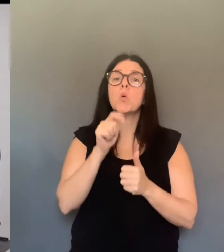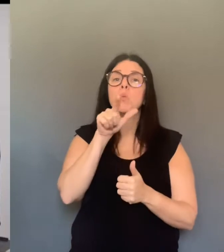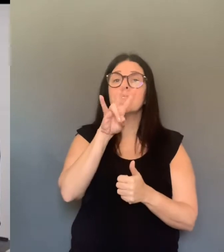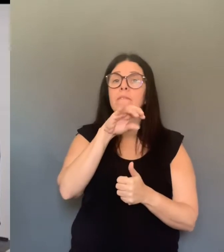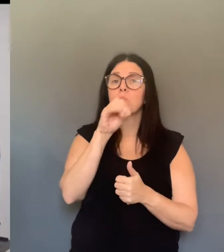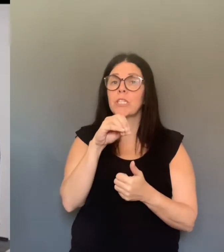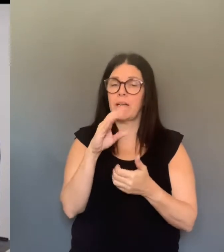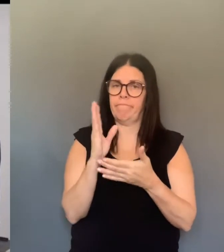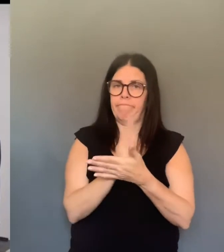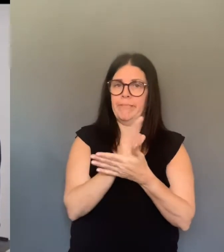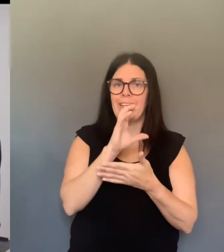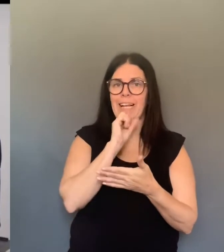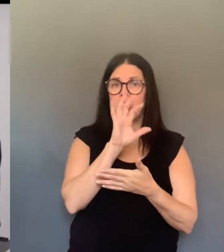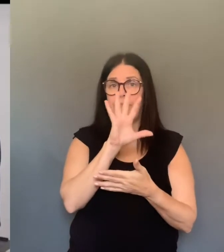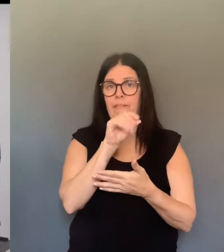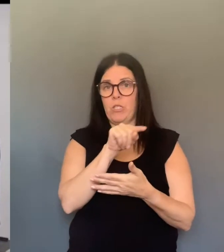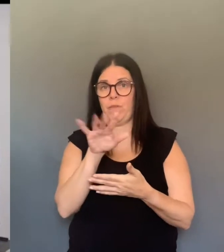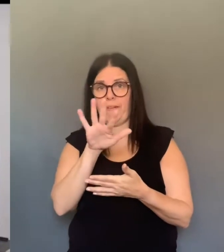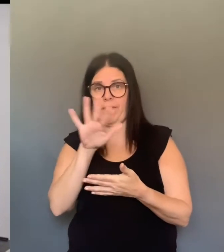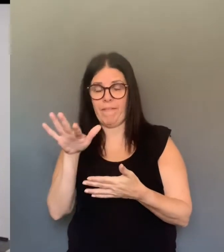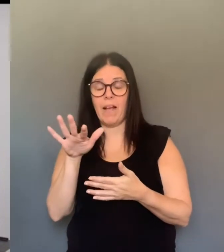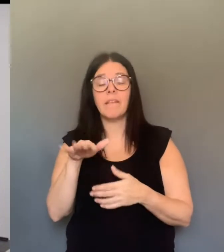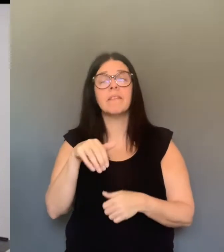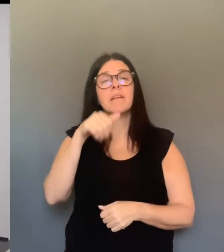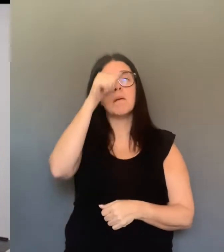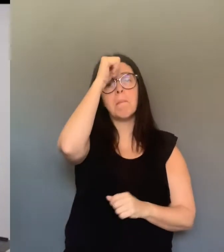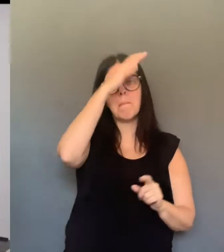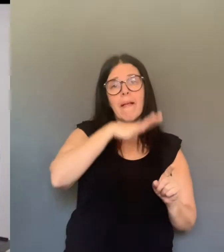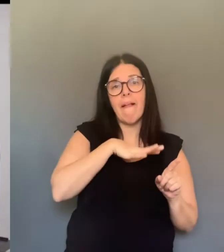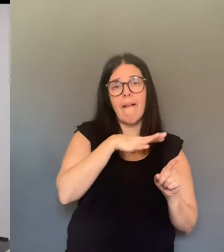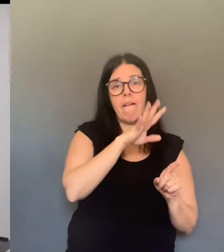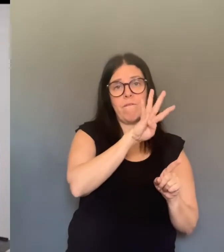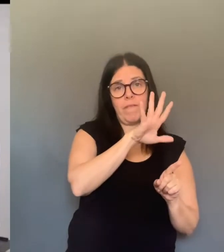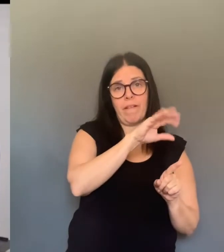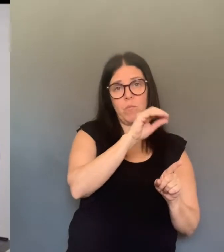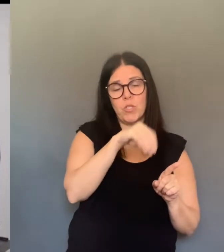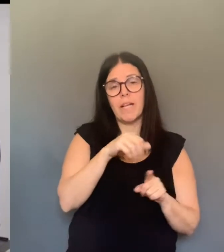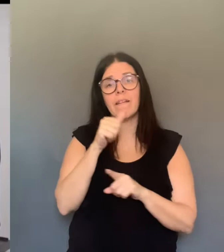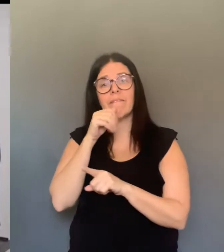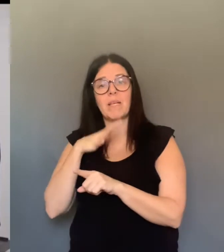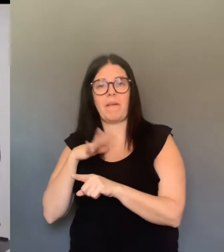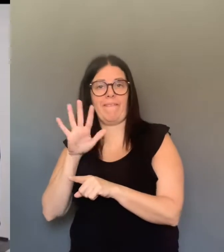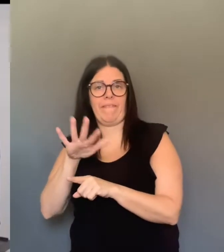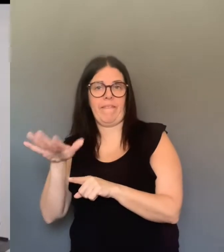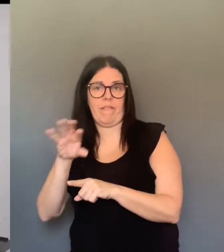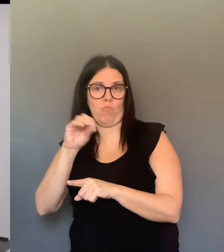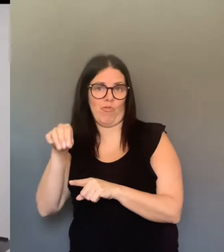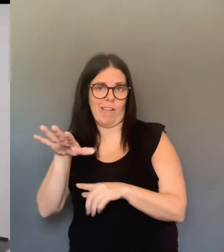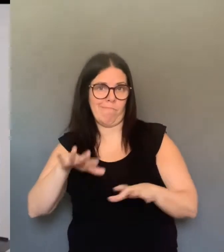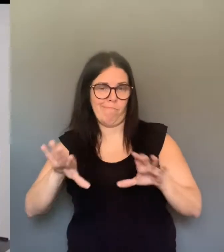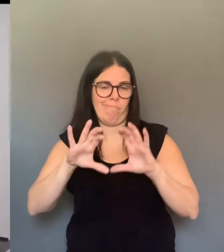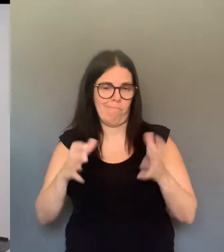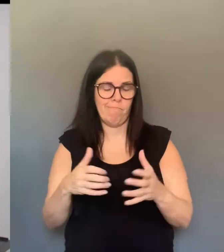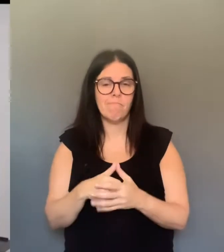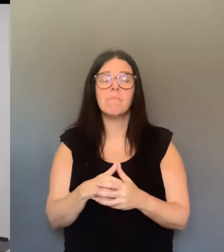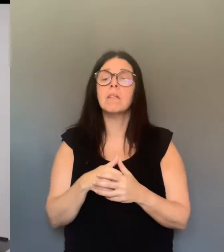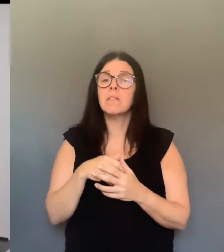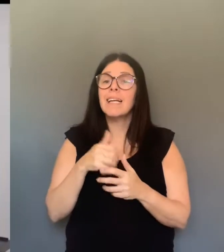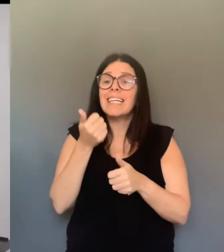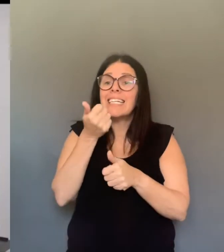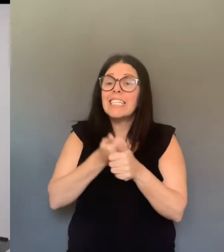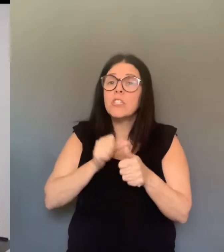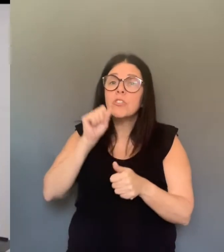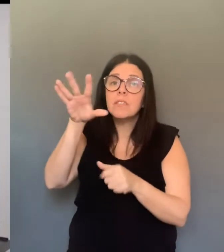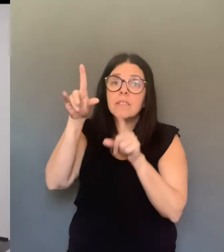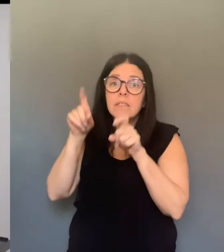awaiting results are to remain in self-isolation. If you have tested negative for COVID-19, you must remain in